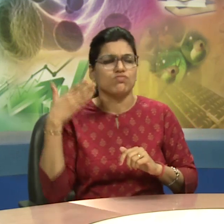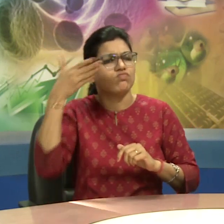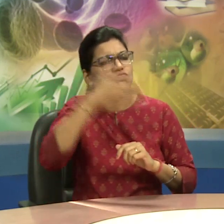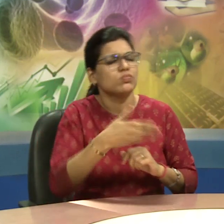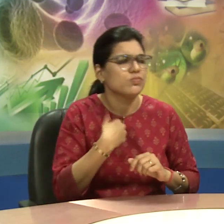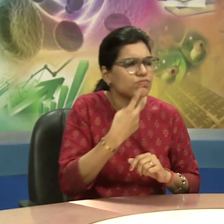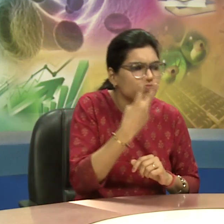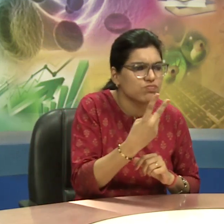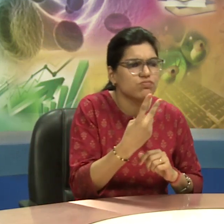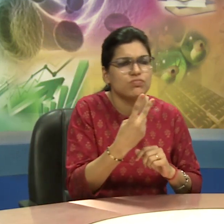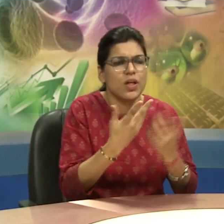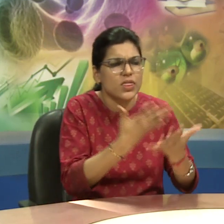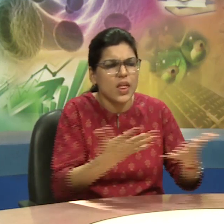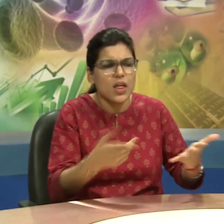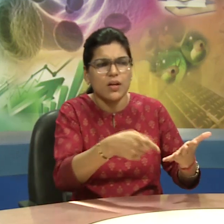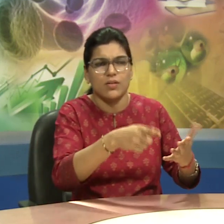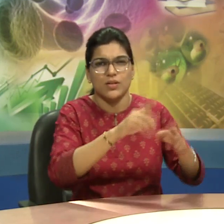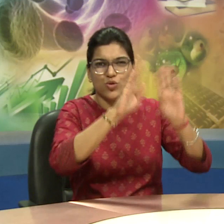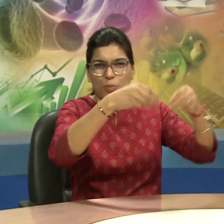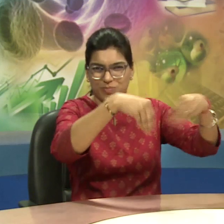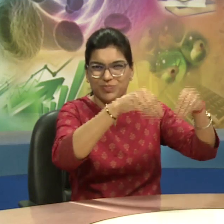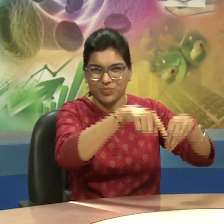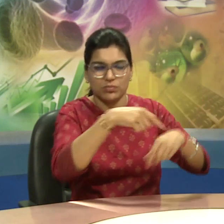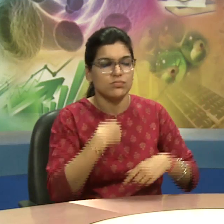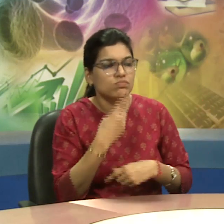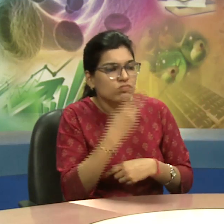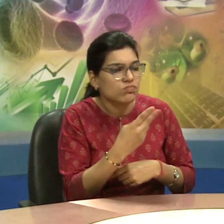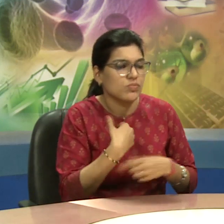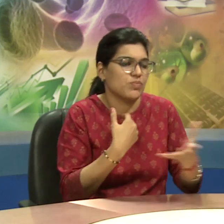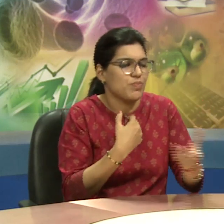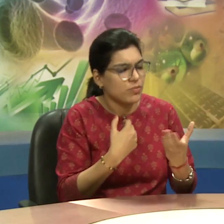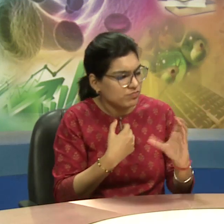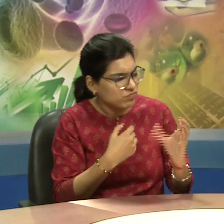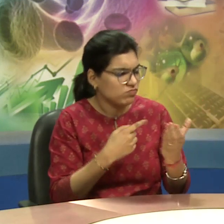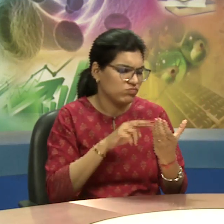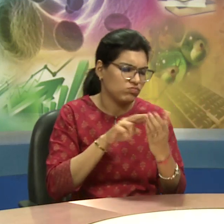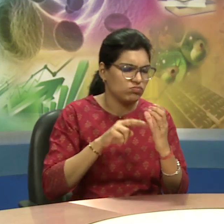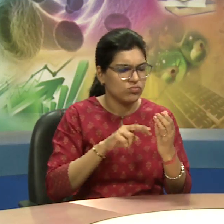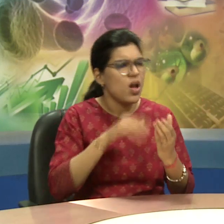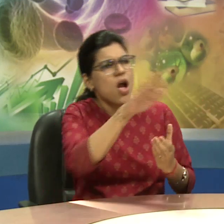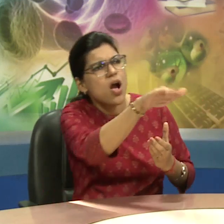It is always desirable that a consumer should